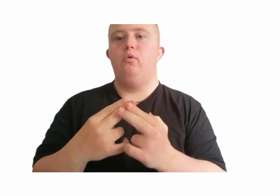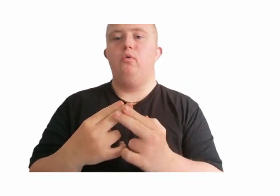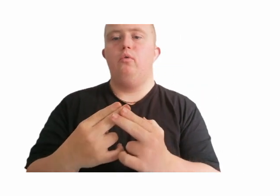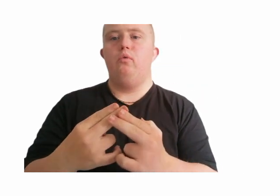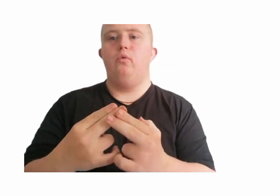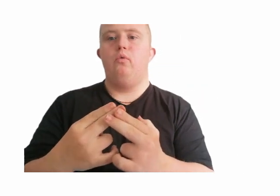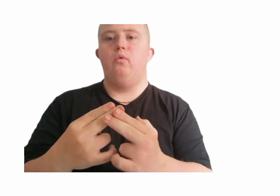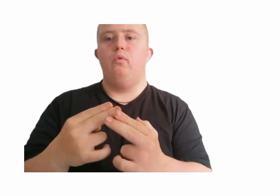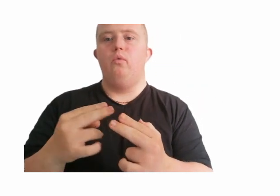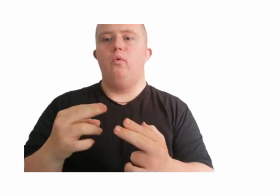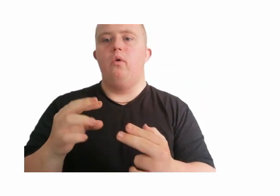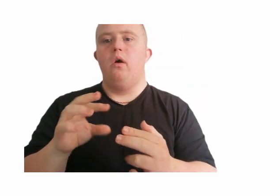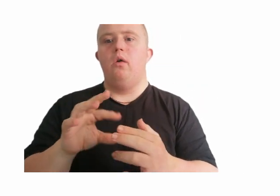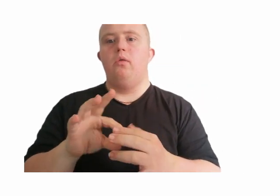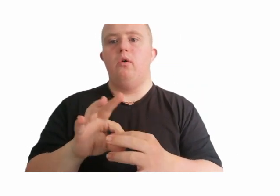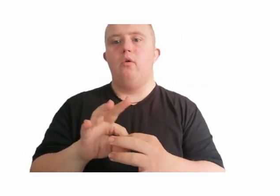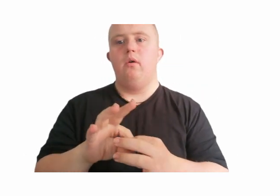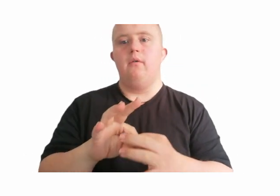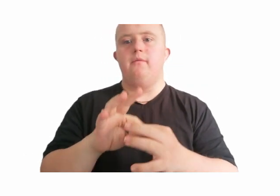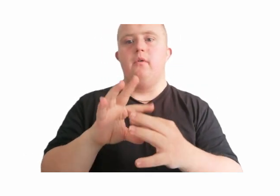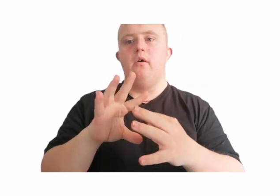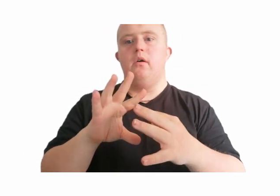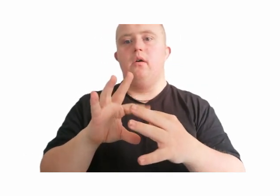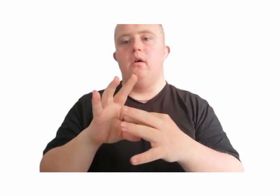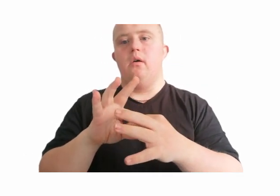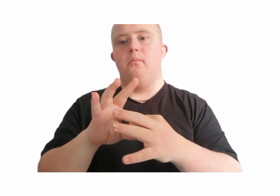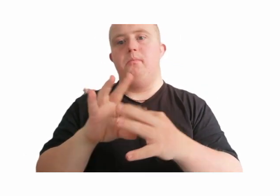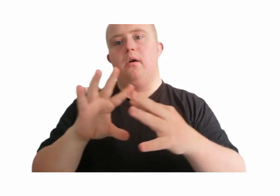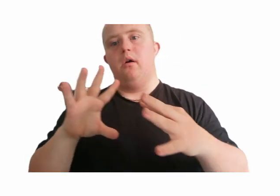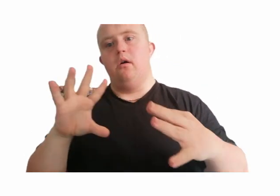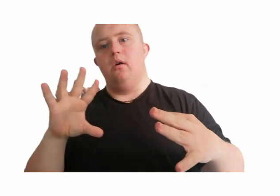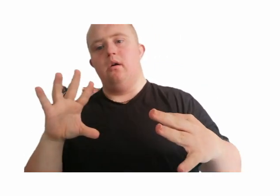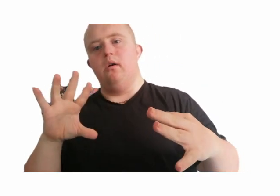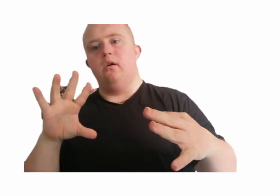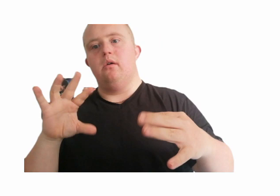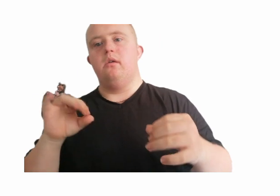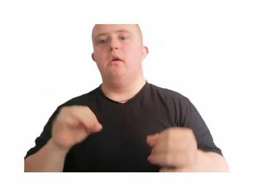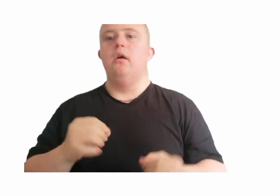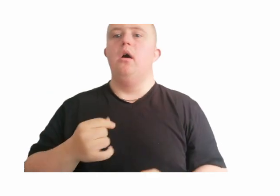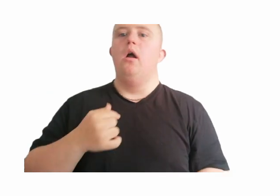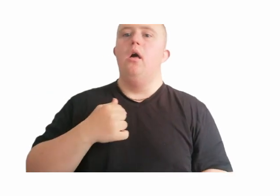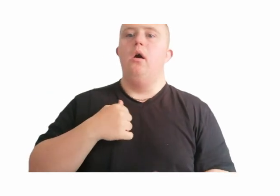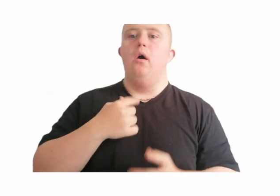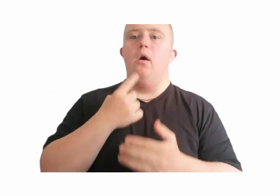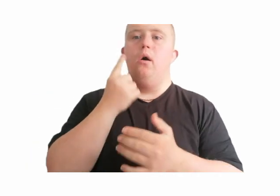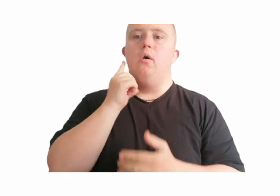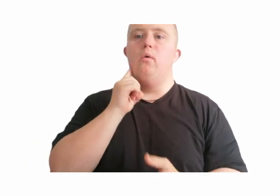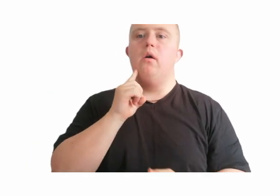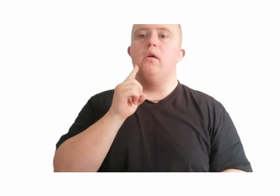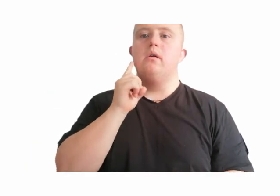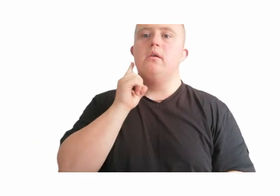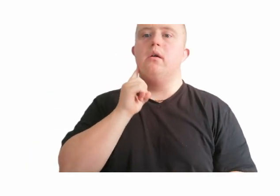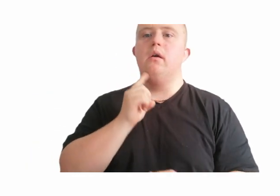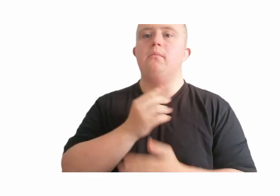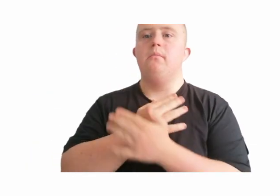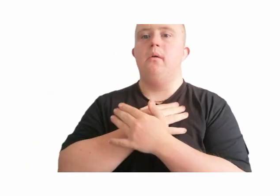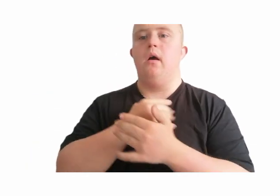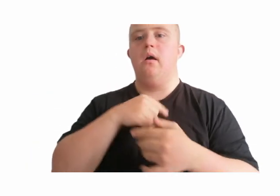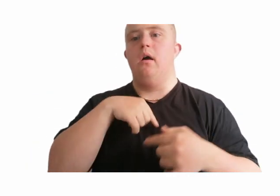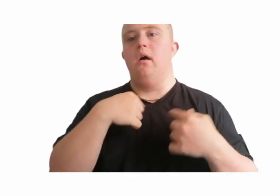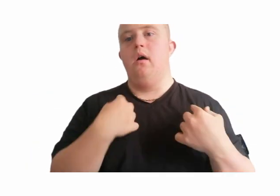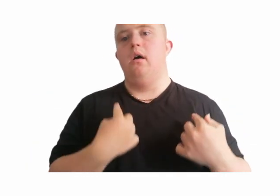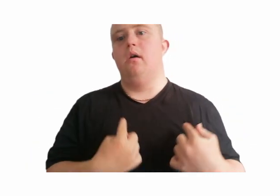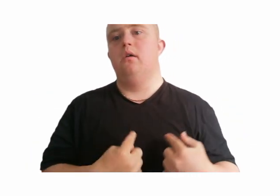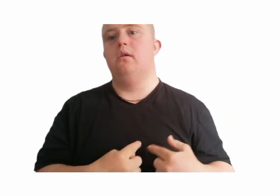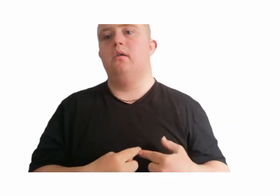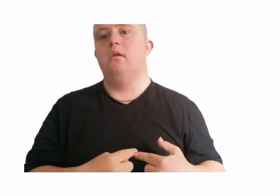you Though you're far apart, you're always in my